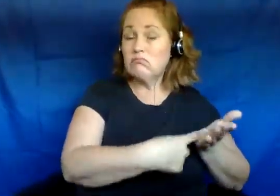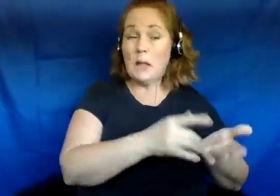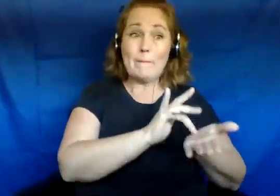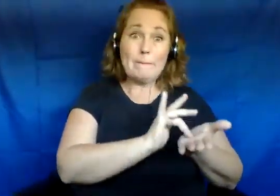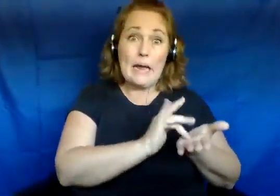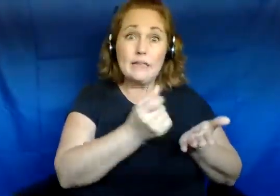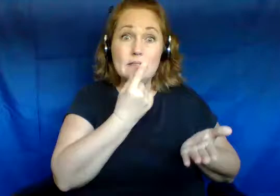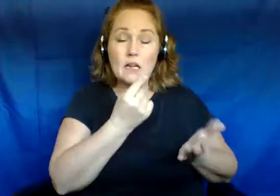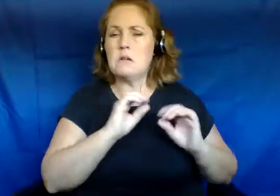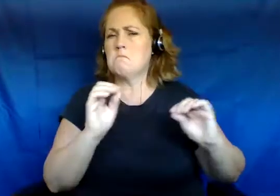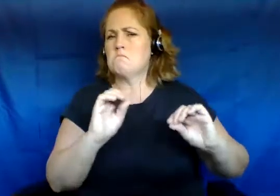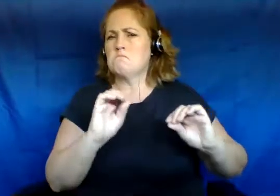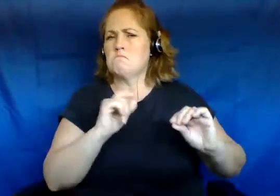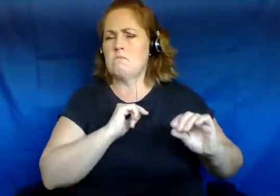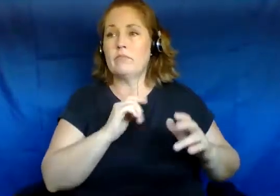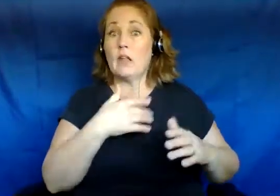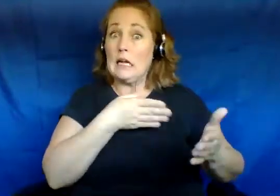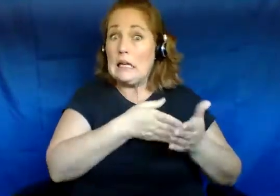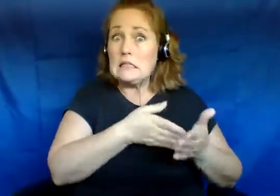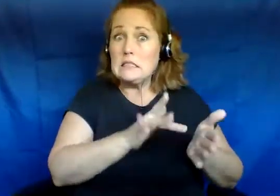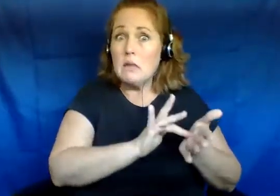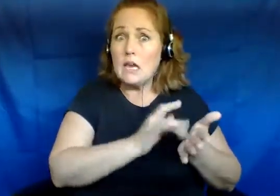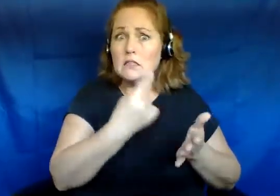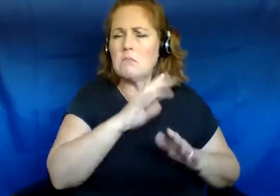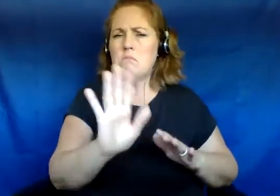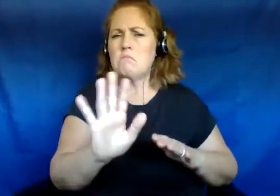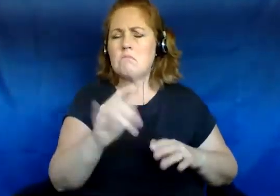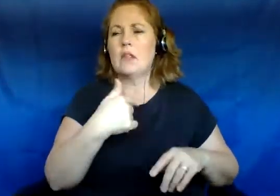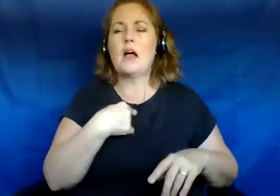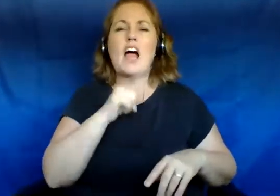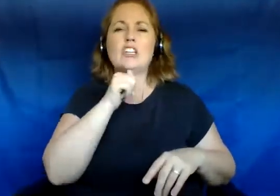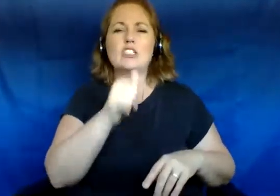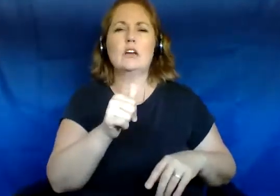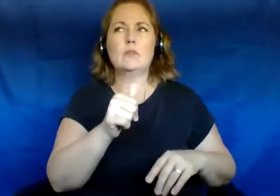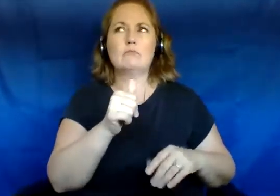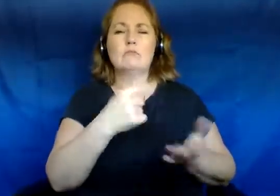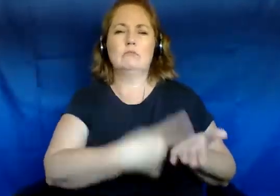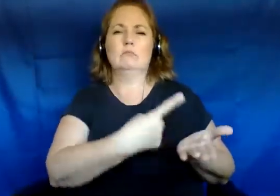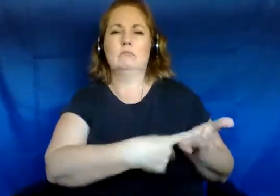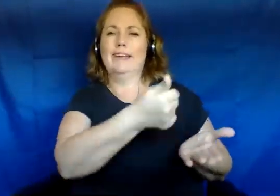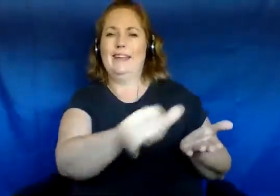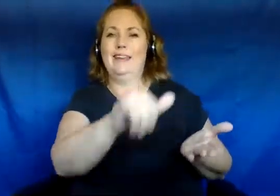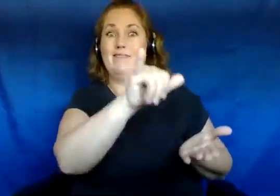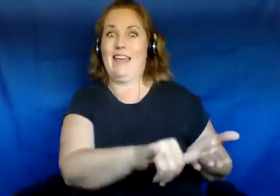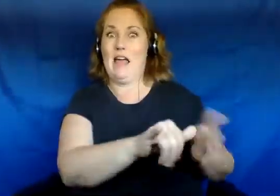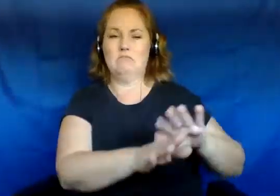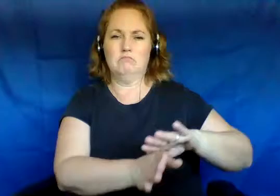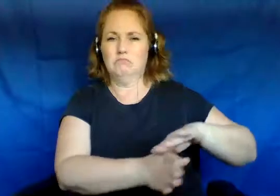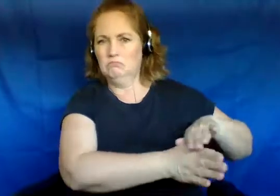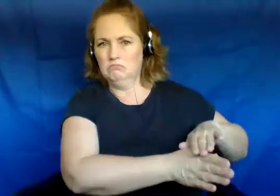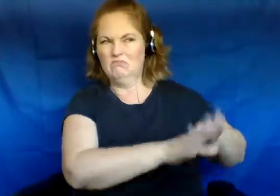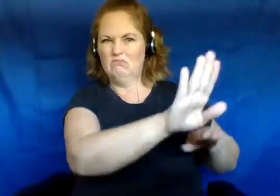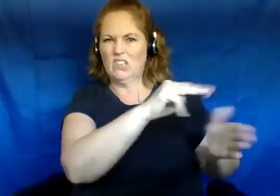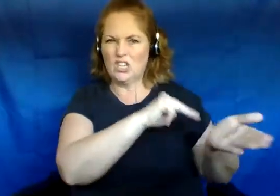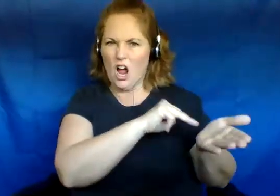am not a person who is against medication, but I don't get into any of that. That's totally for